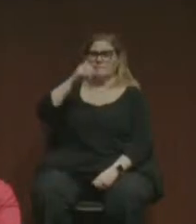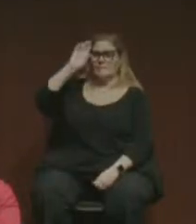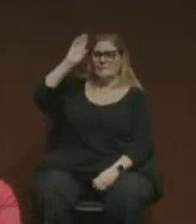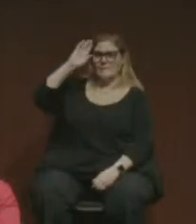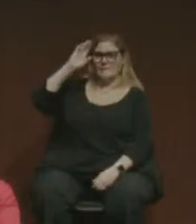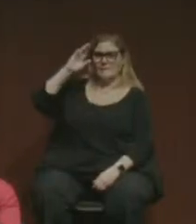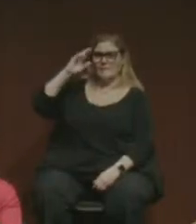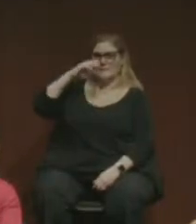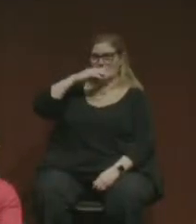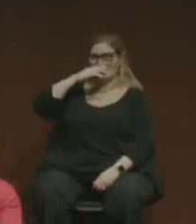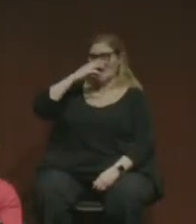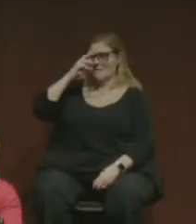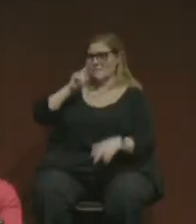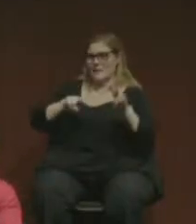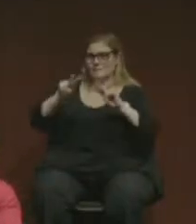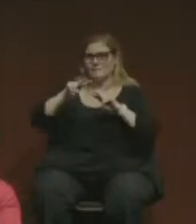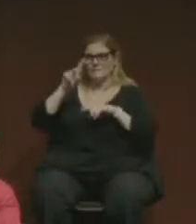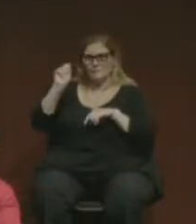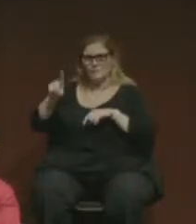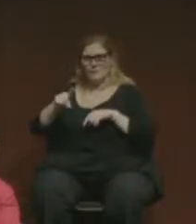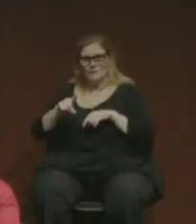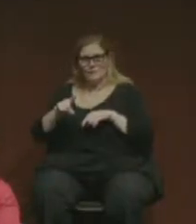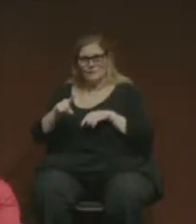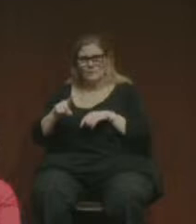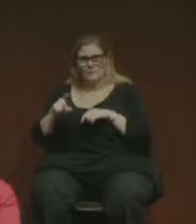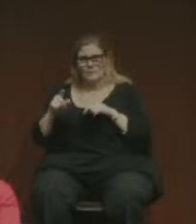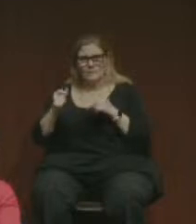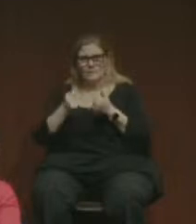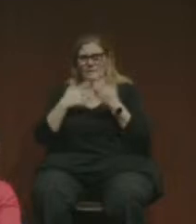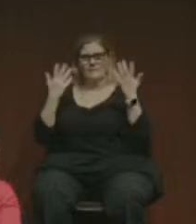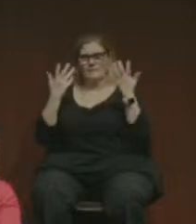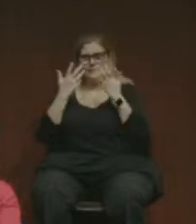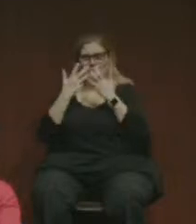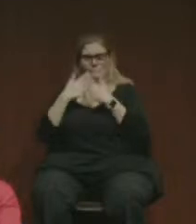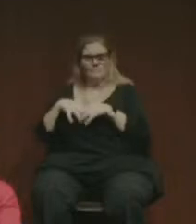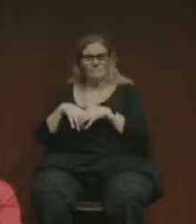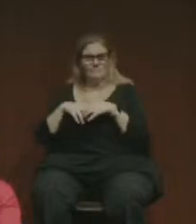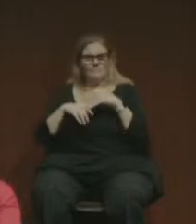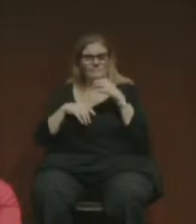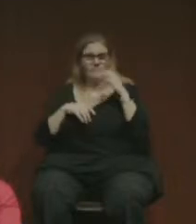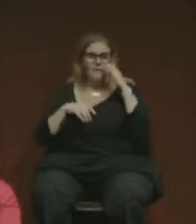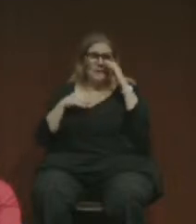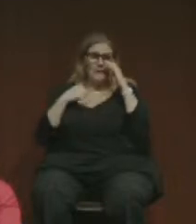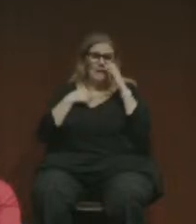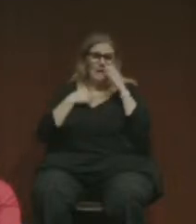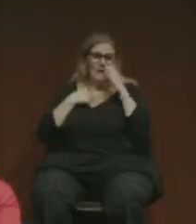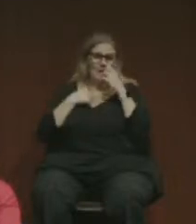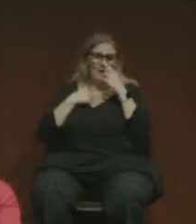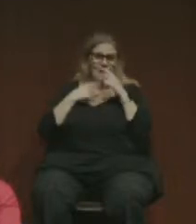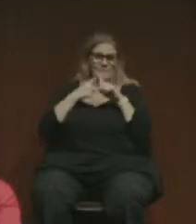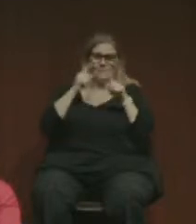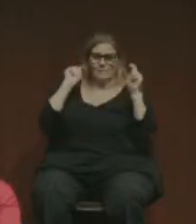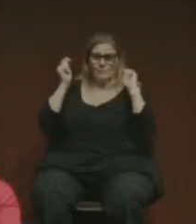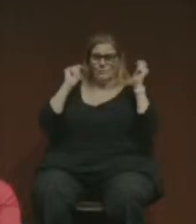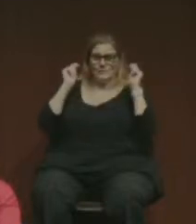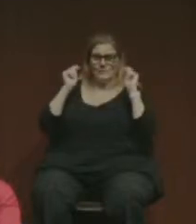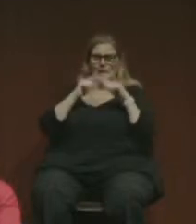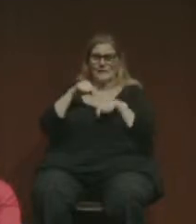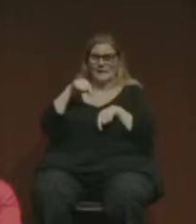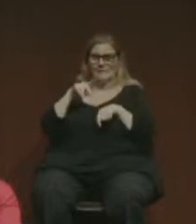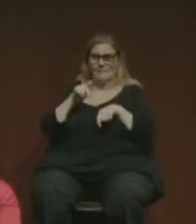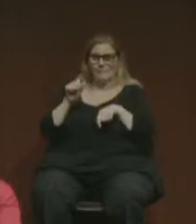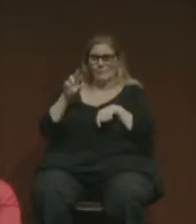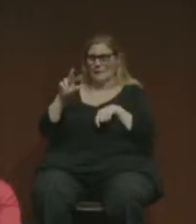I have an observation and then a question, and then everything will probably devolve. So I'm from Trinidad and Tobago. I am queer. I